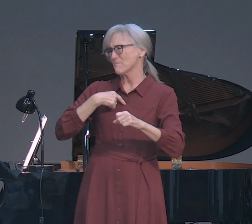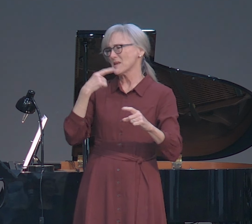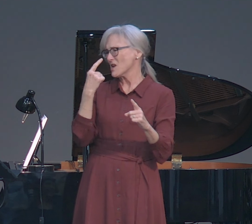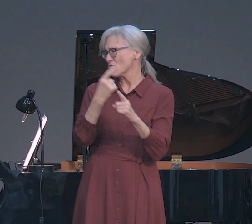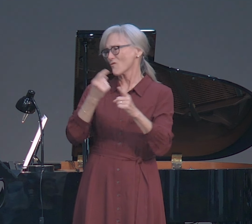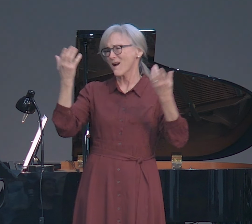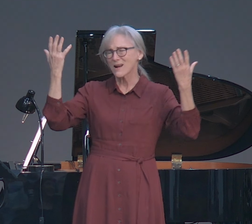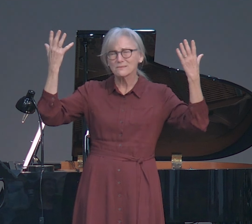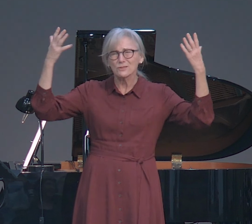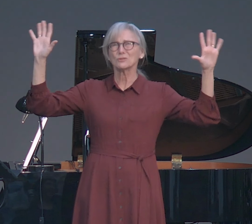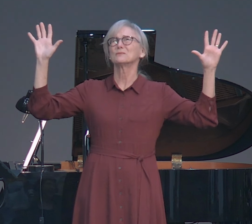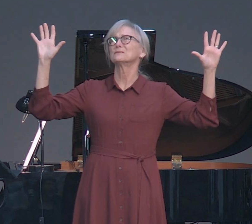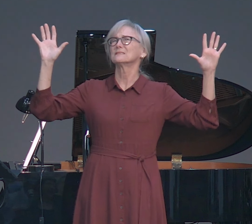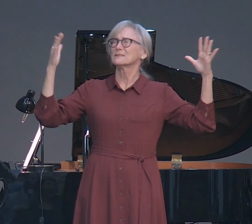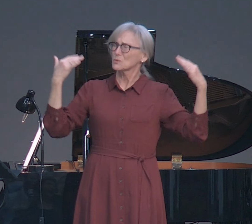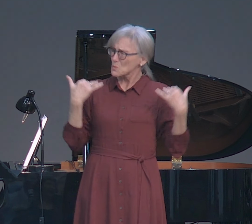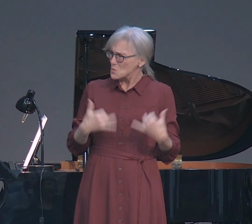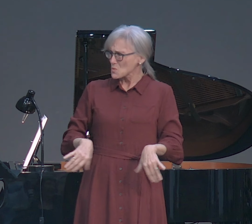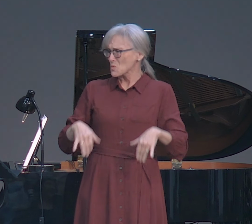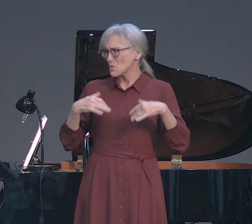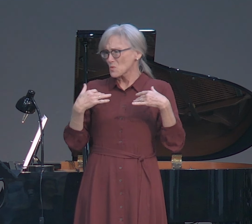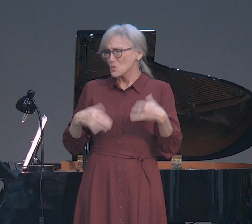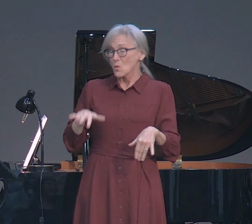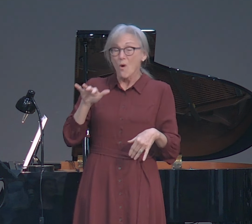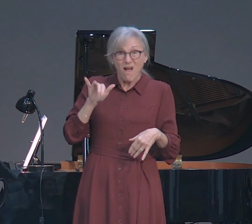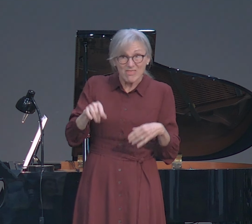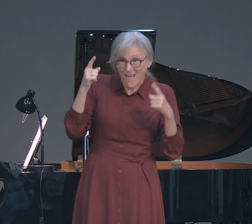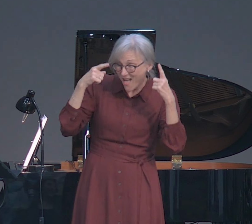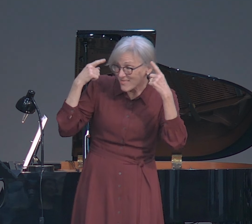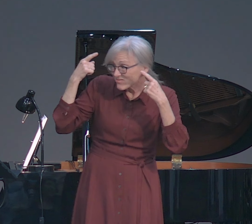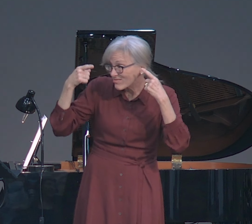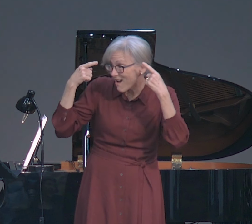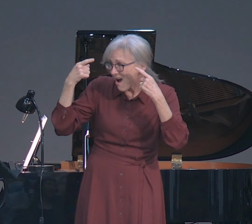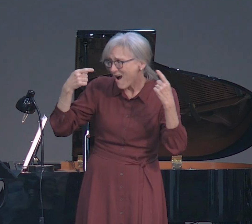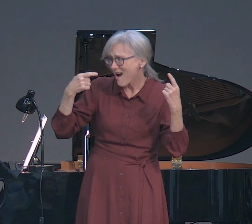Justified, oh blessed thought, and